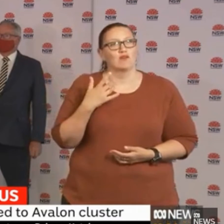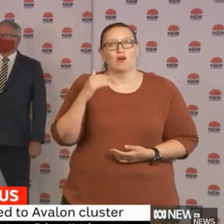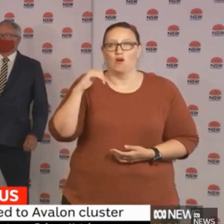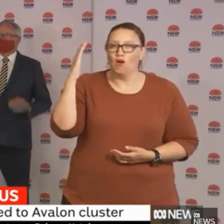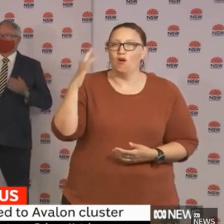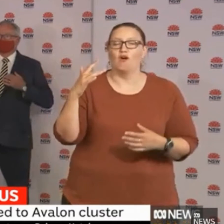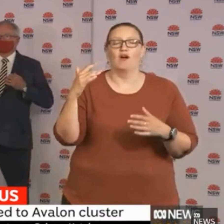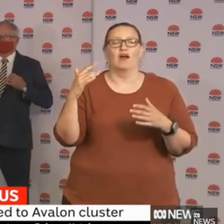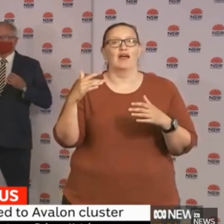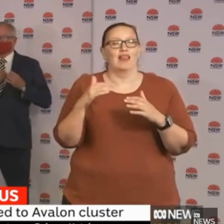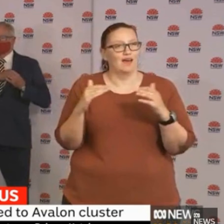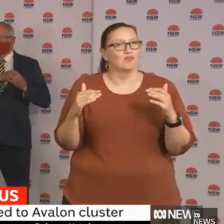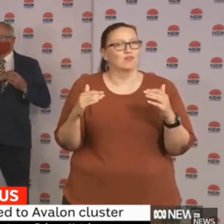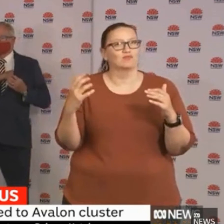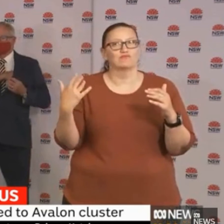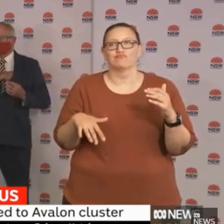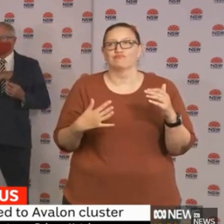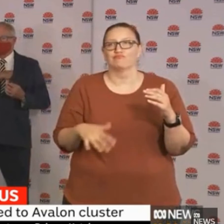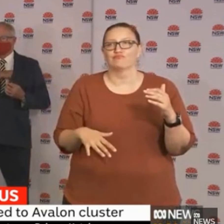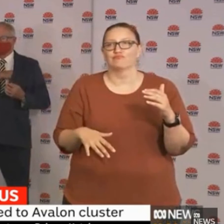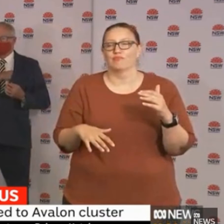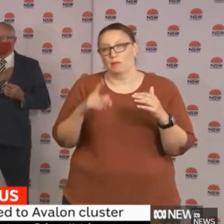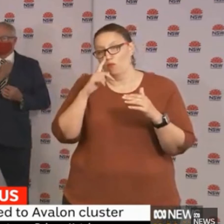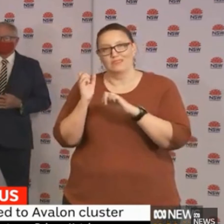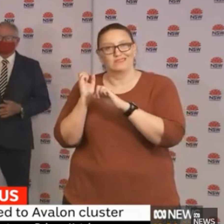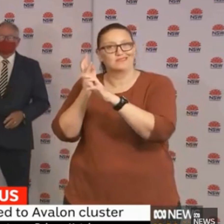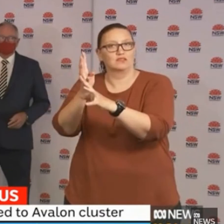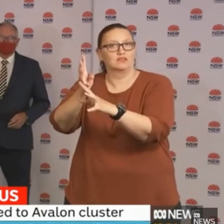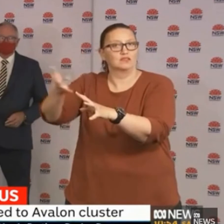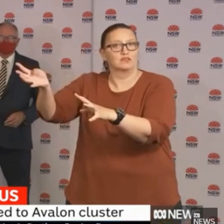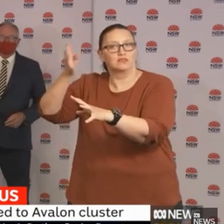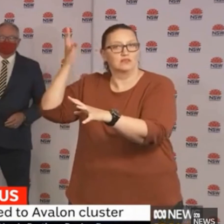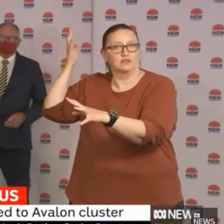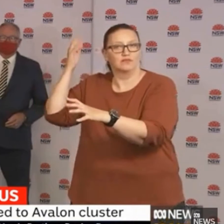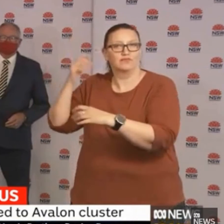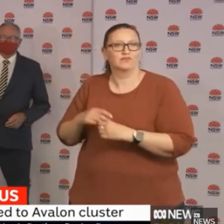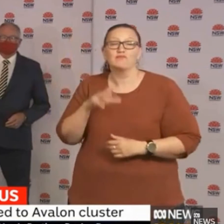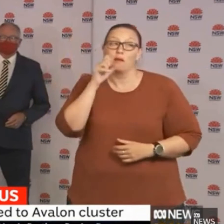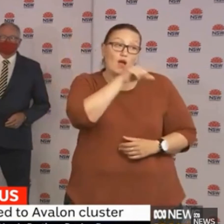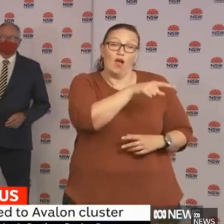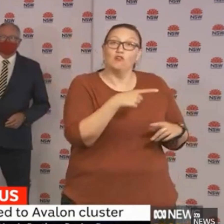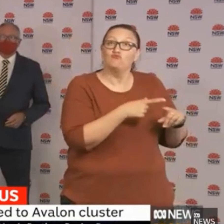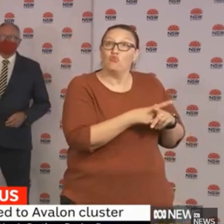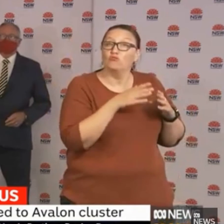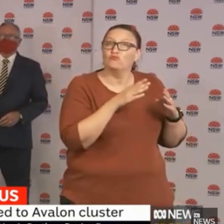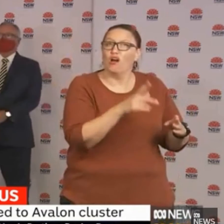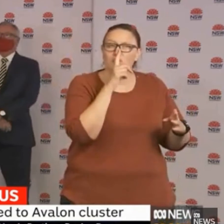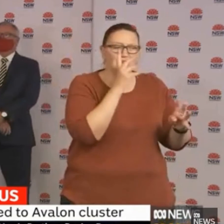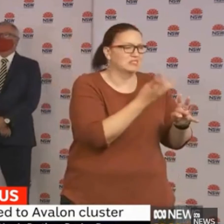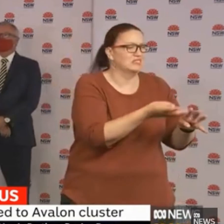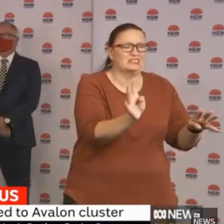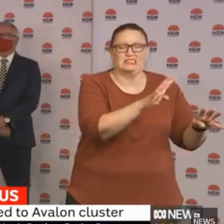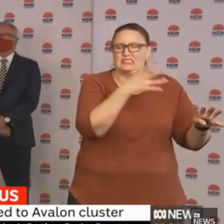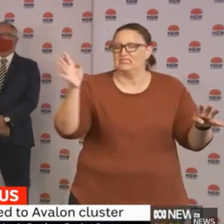just superb in response to Crossroads coming out and those queues, I still remember them. We've seen a similar response in the Northern